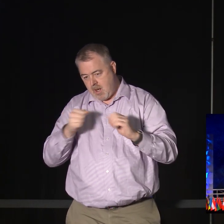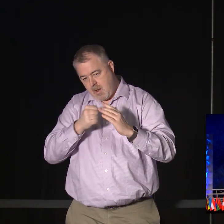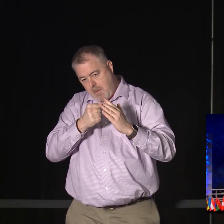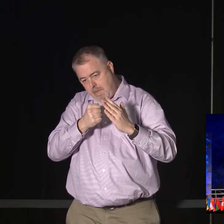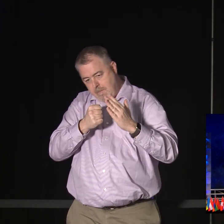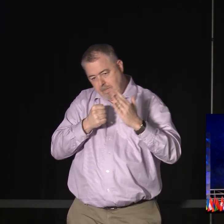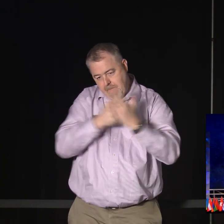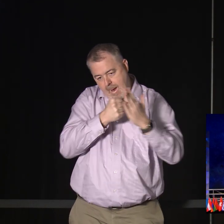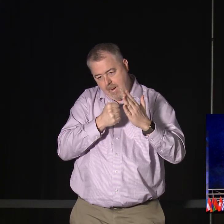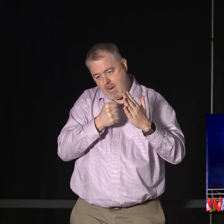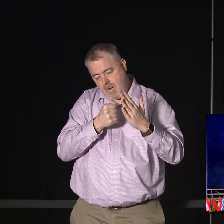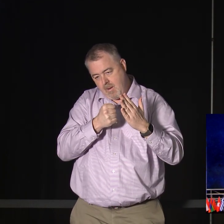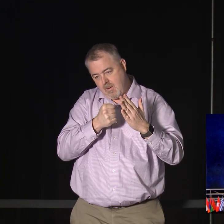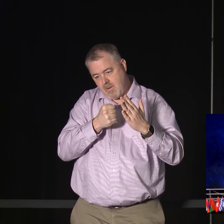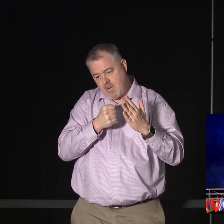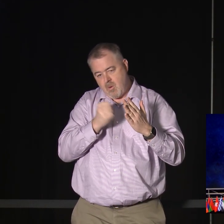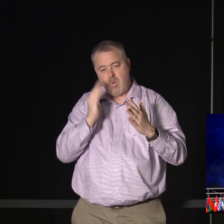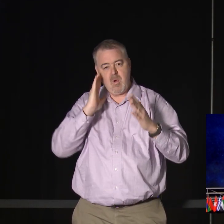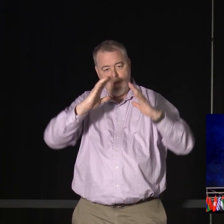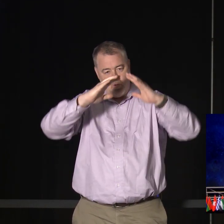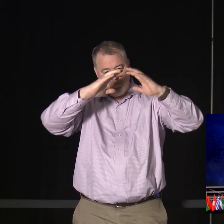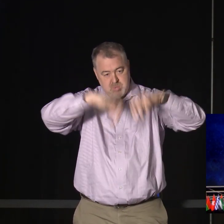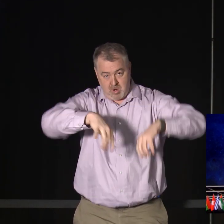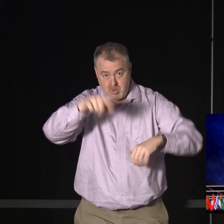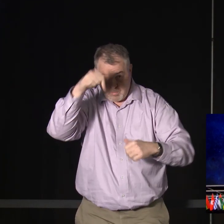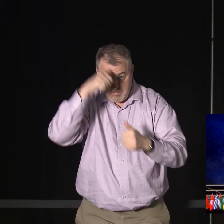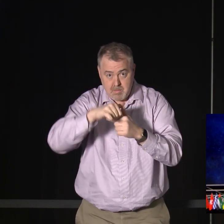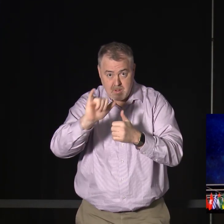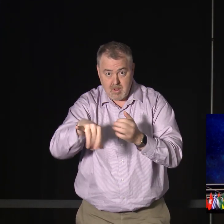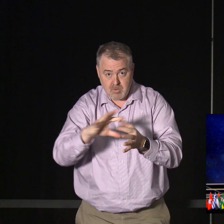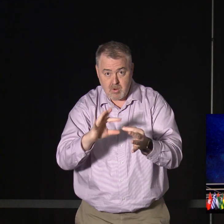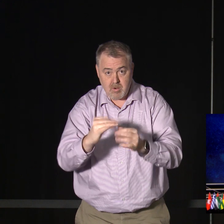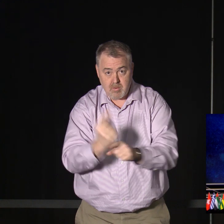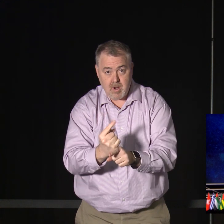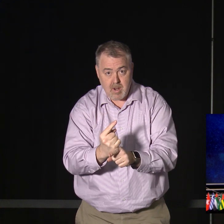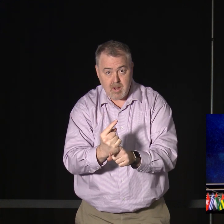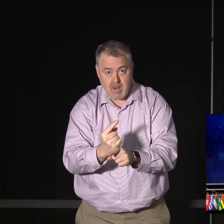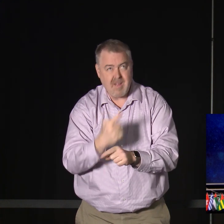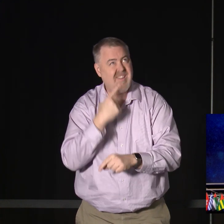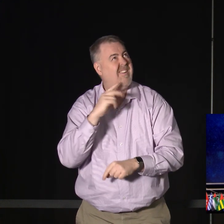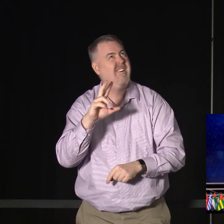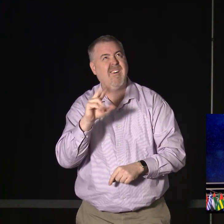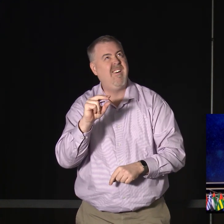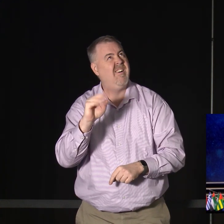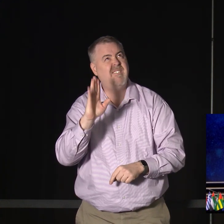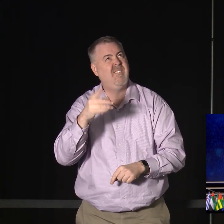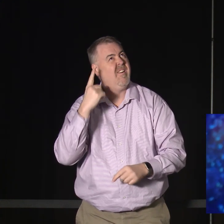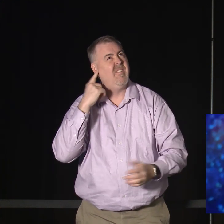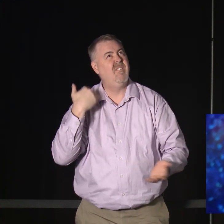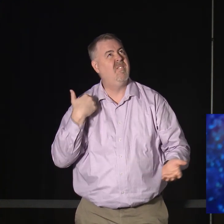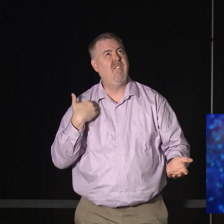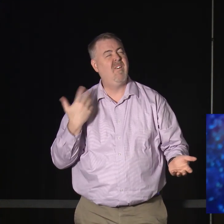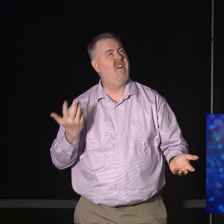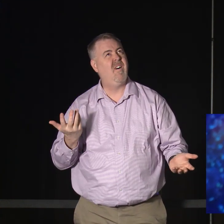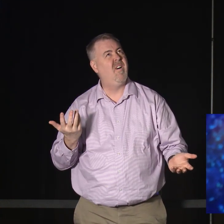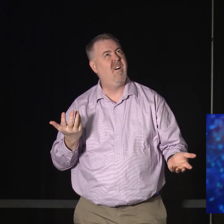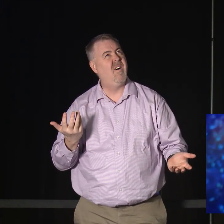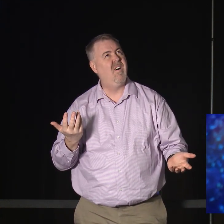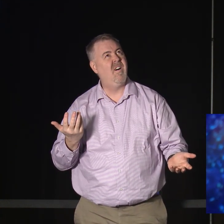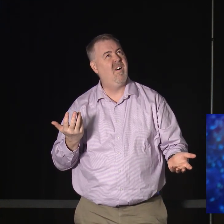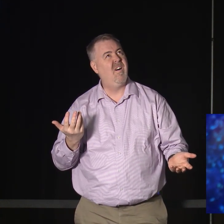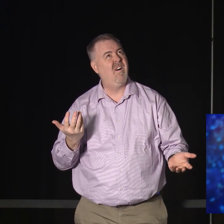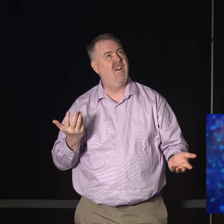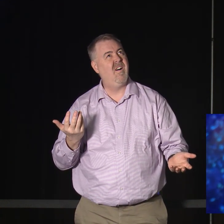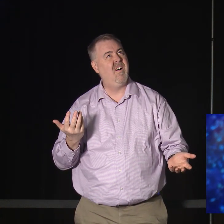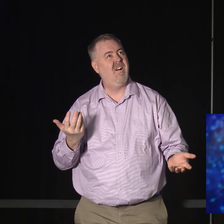pressure so that they will be able to break through. You remember that story, right? You're like, no, we ain't never heard that one.